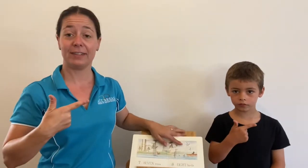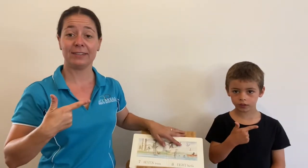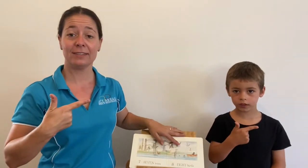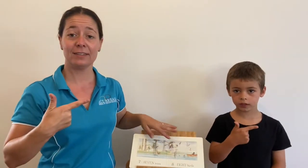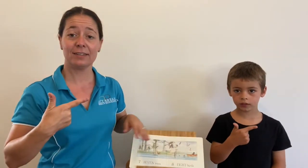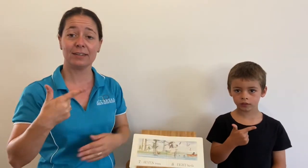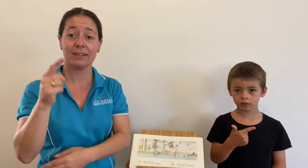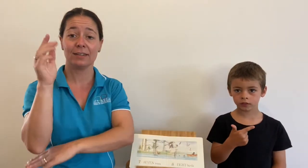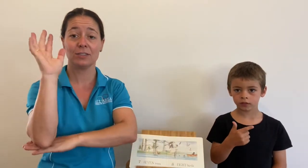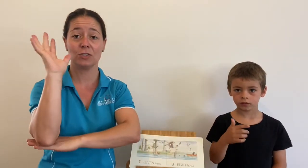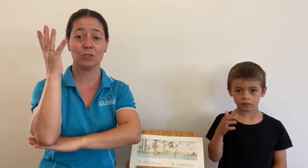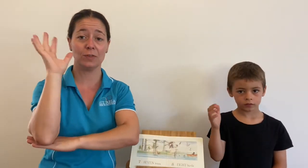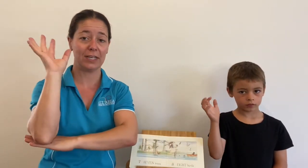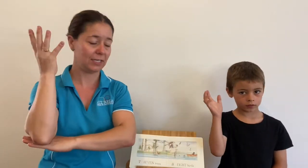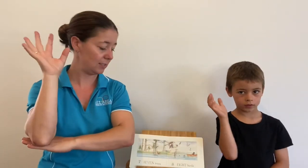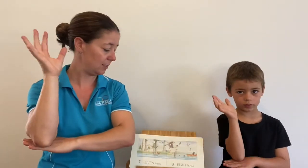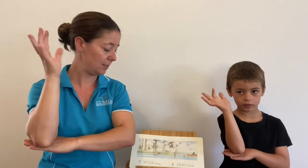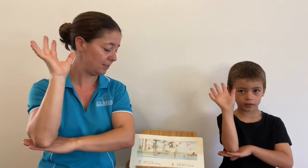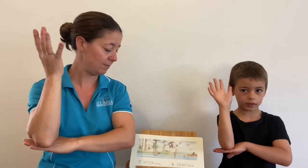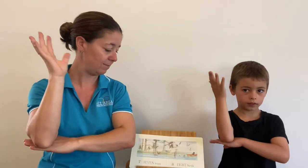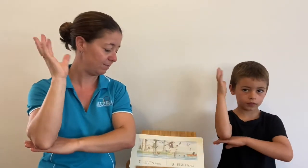7, trees.